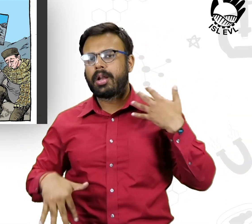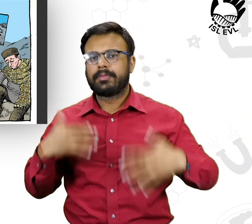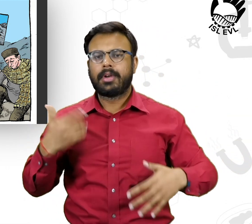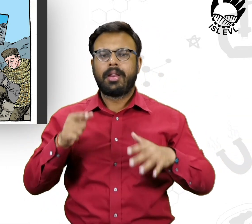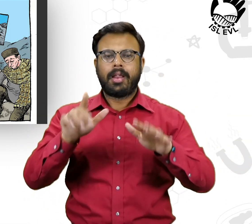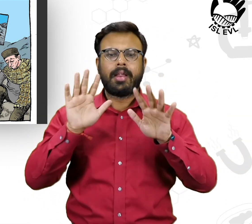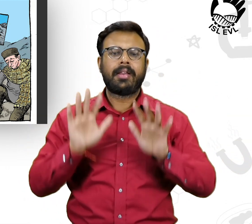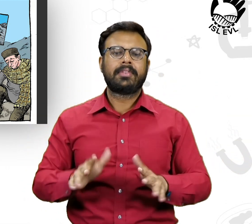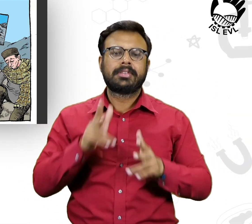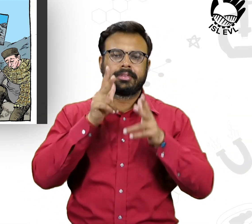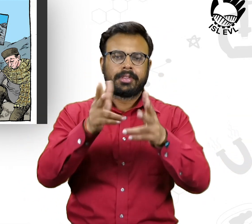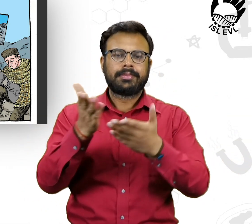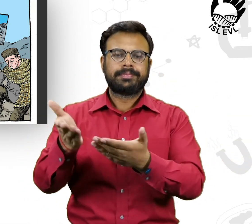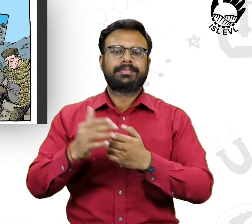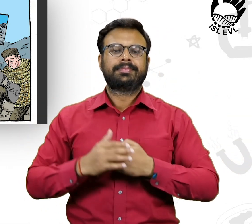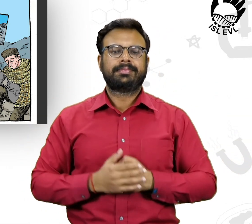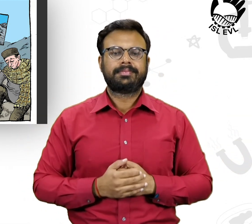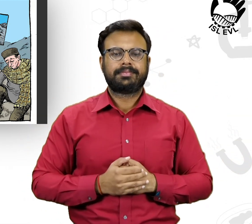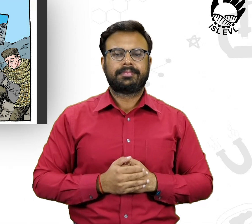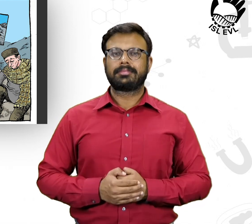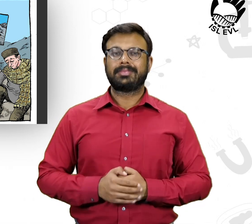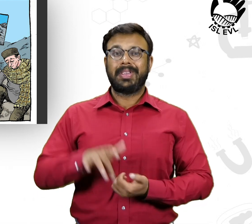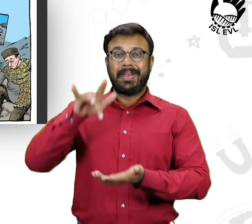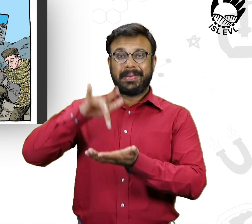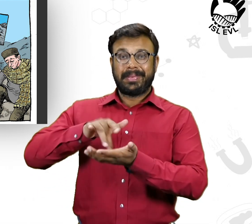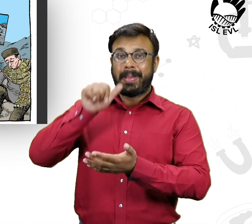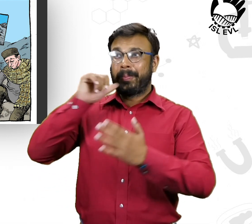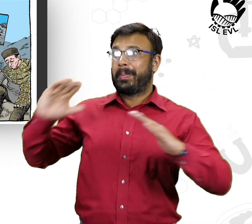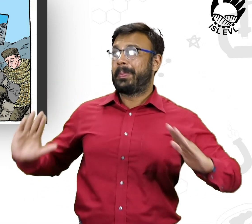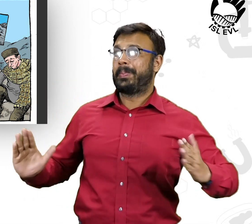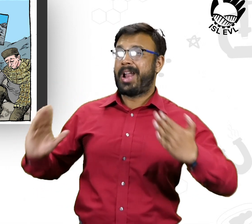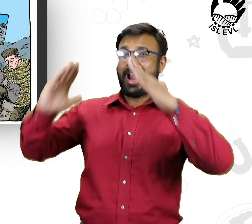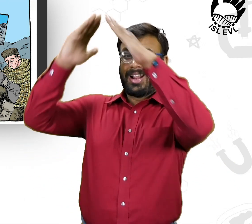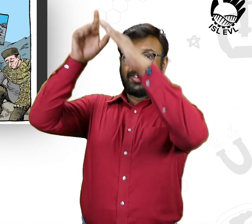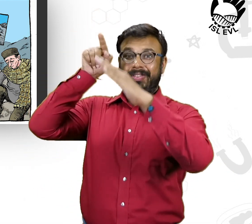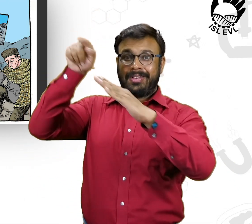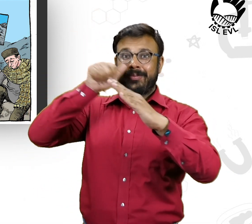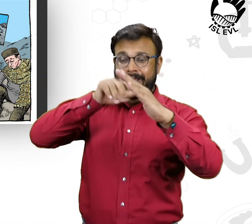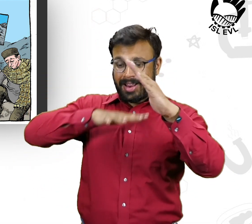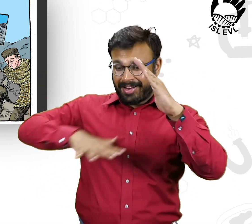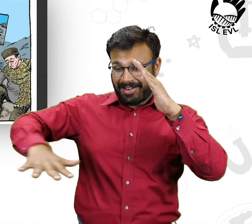years, are gradually losing their water resources.